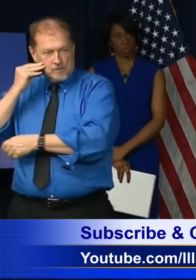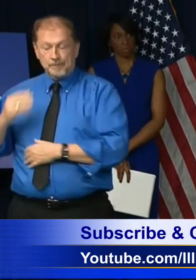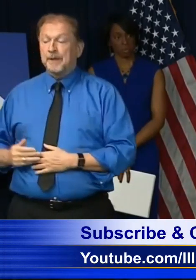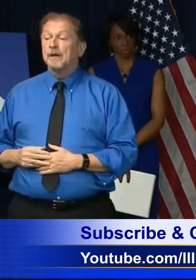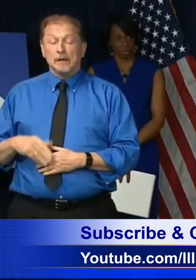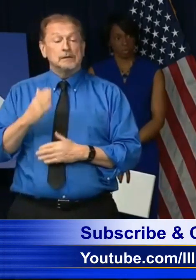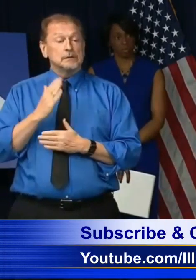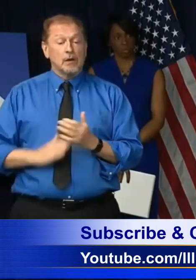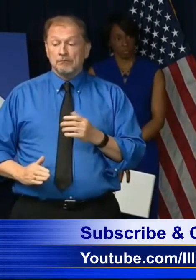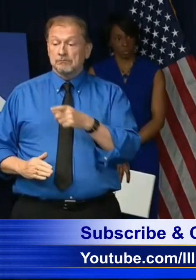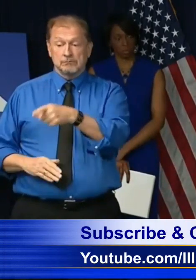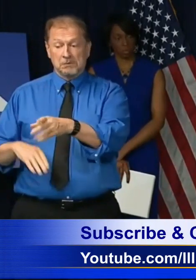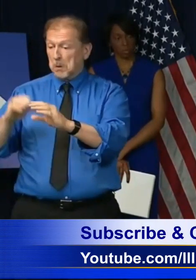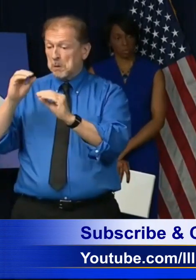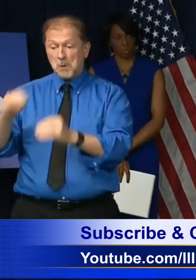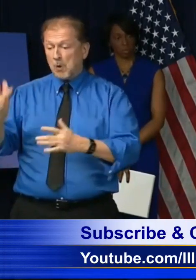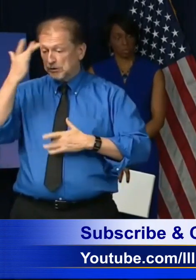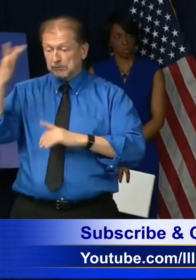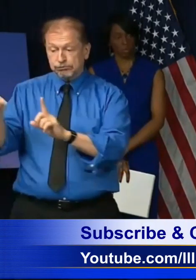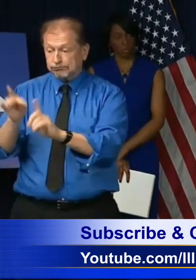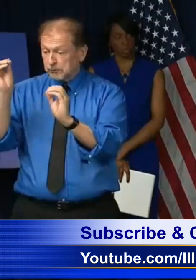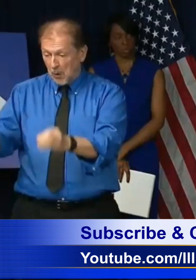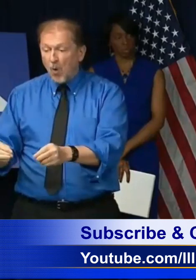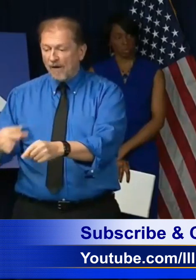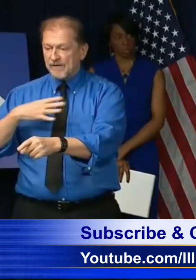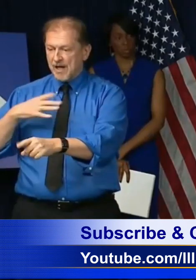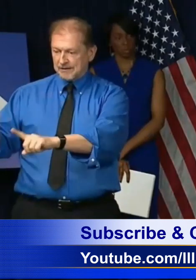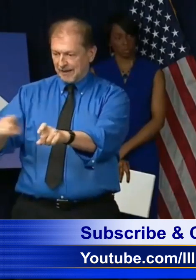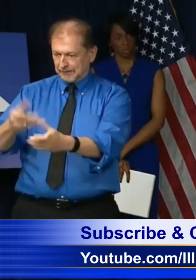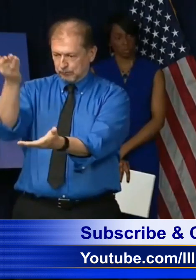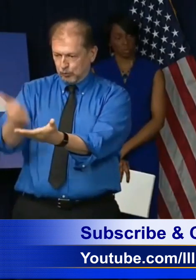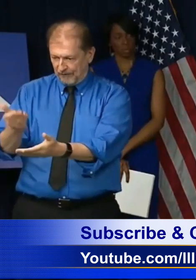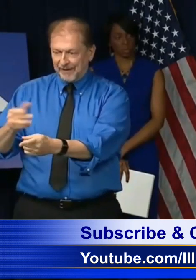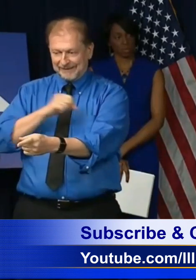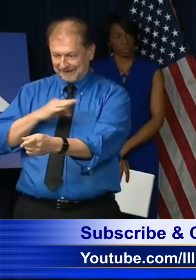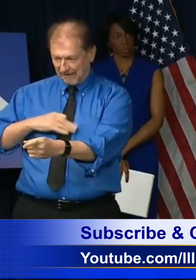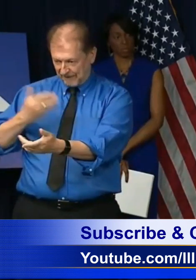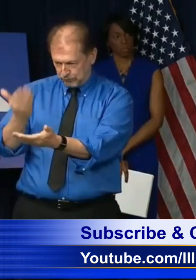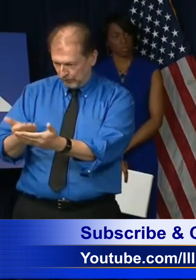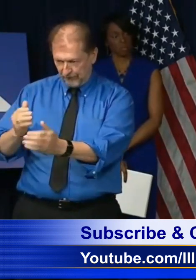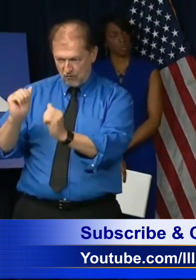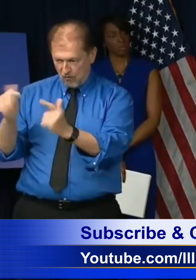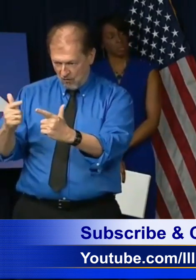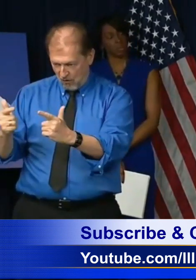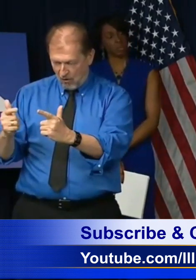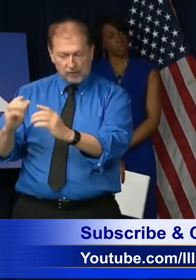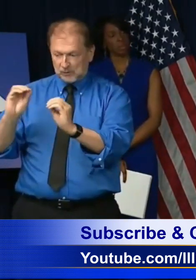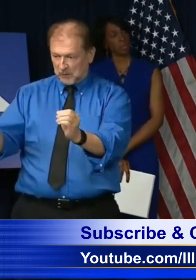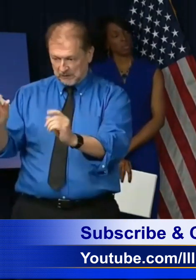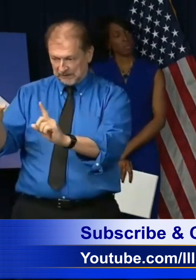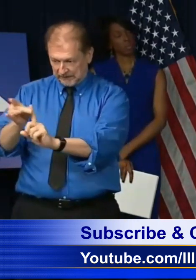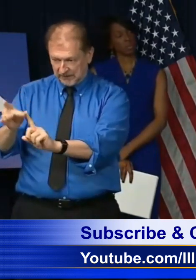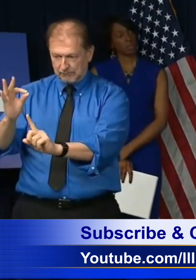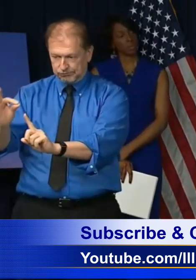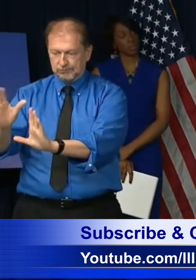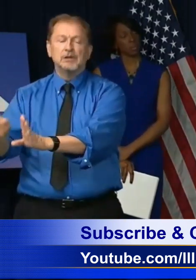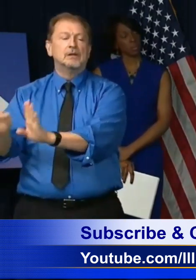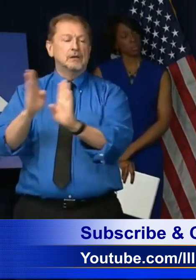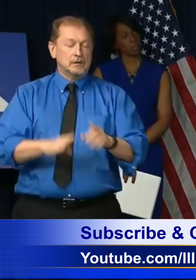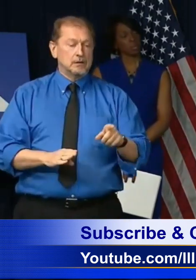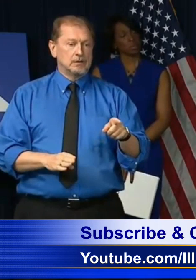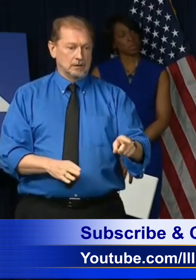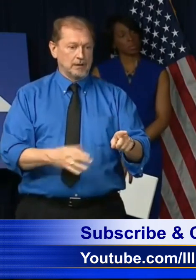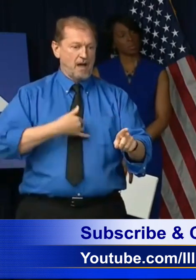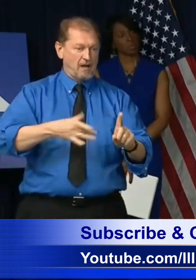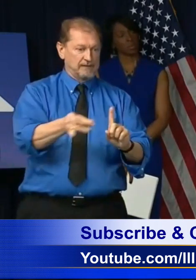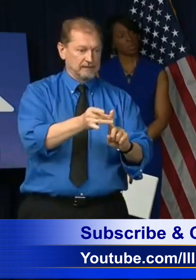make sure that we can keep it from getting COVID positive. And then in the ones where there are COVIDs, we're assuming everybody is